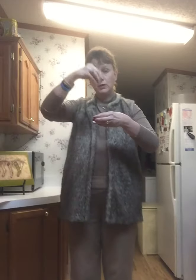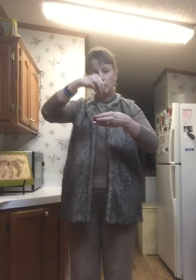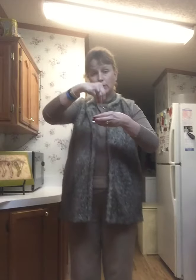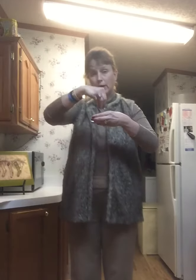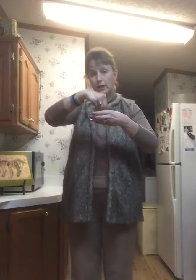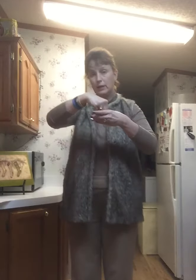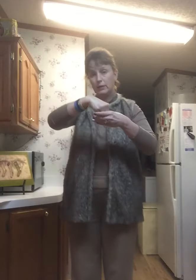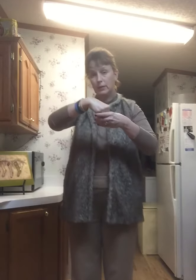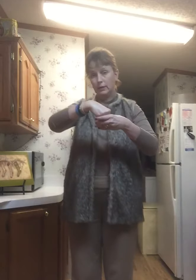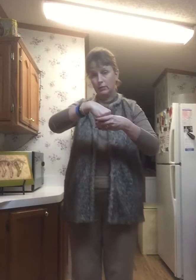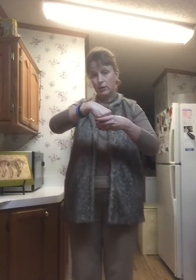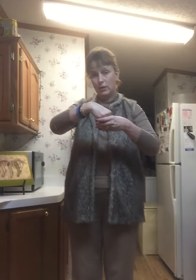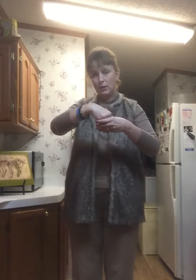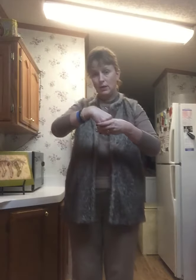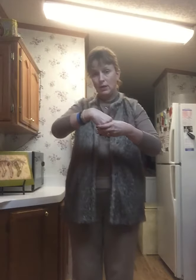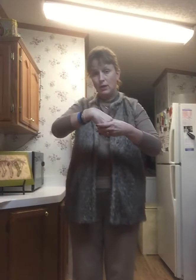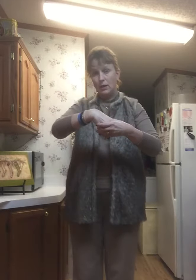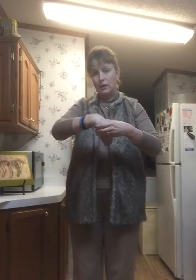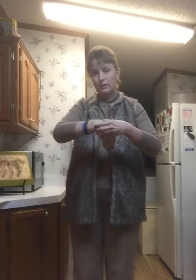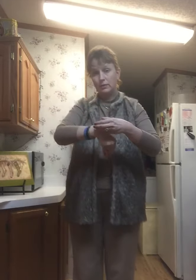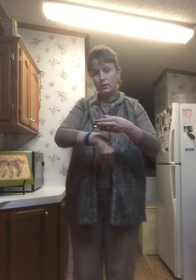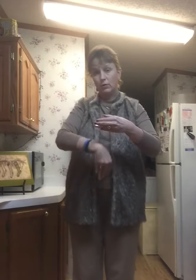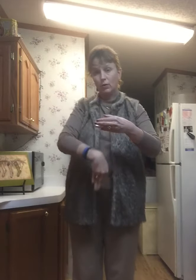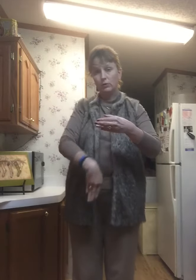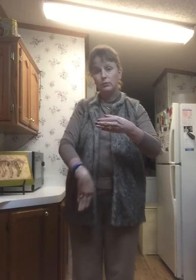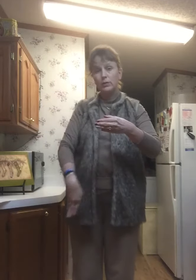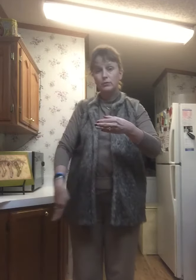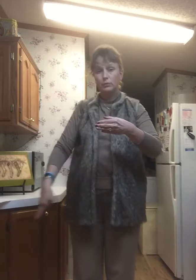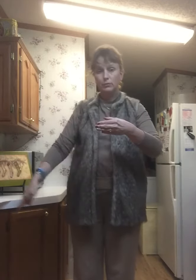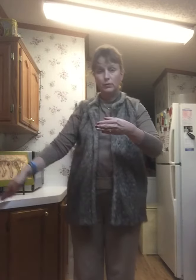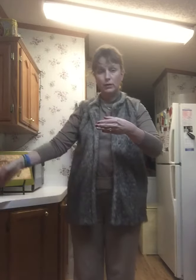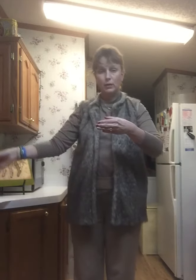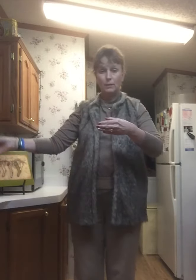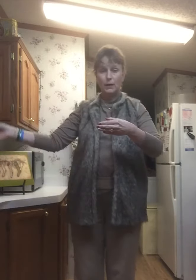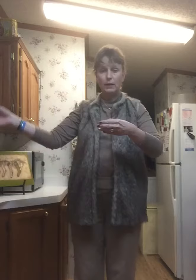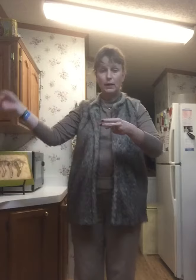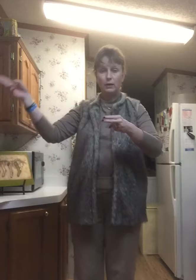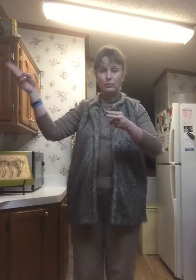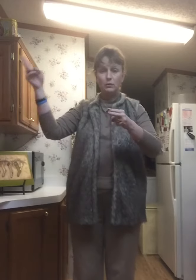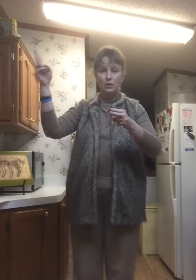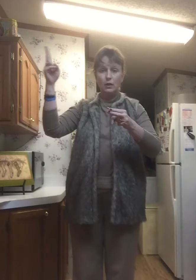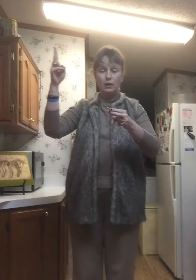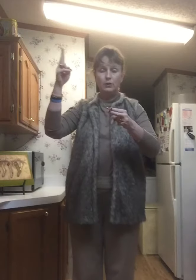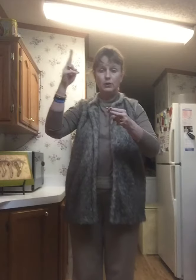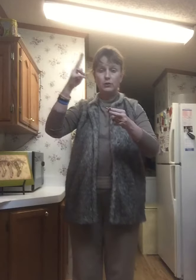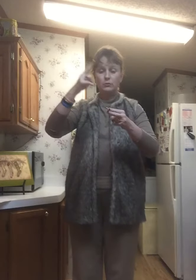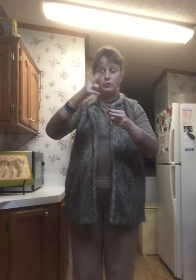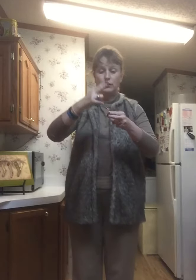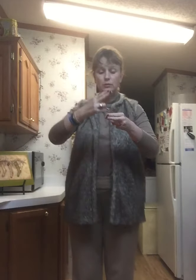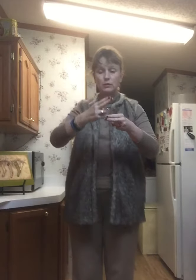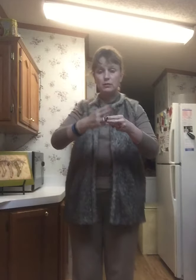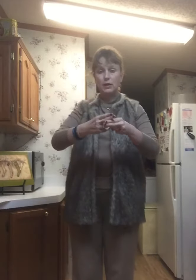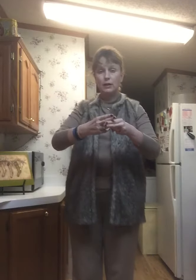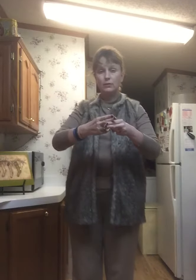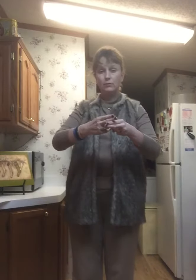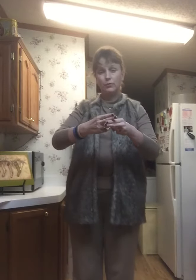your right hand in it, okay? And it's going to go all the way through and come back out. And you're going to go straight to the sign for